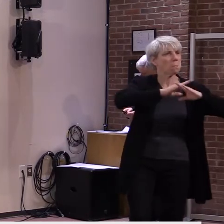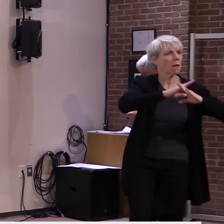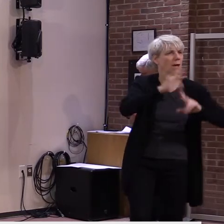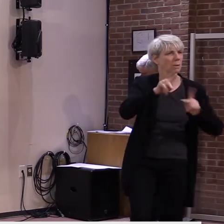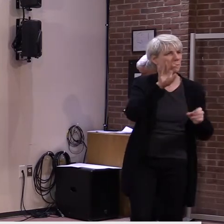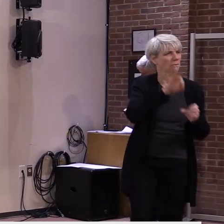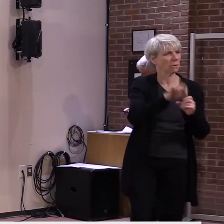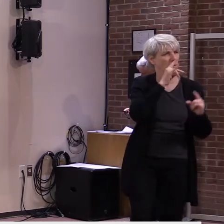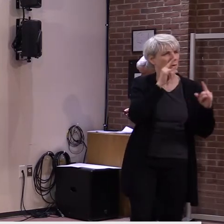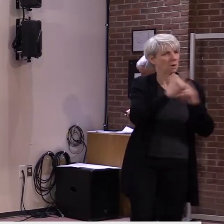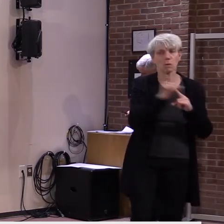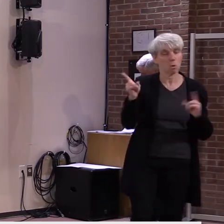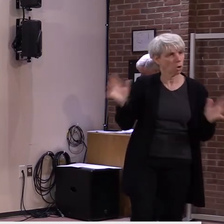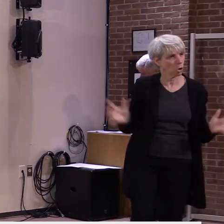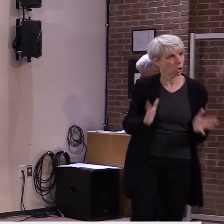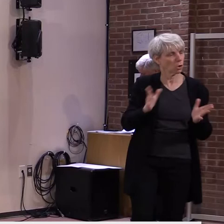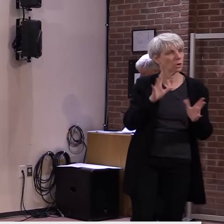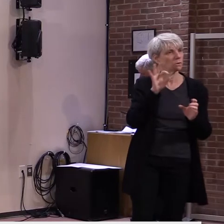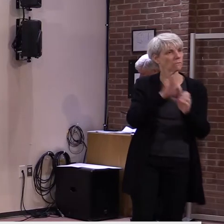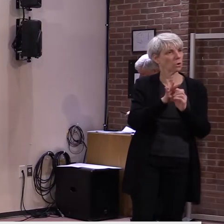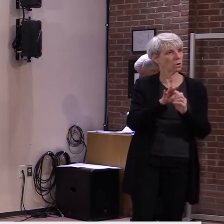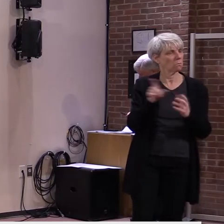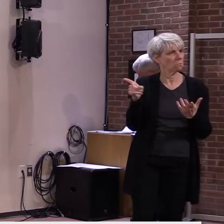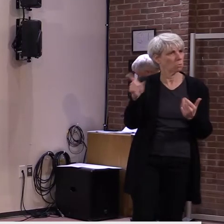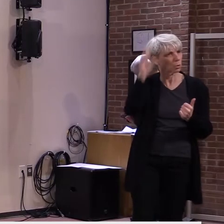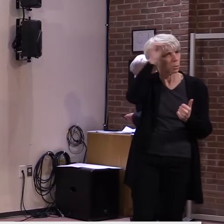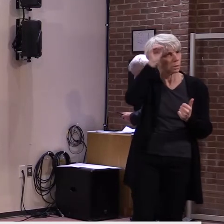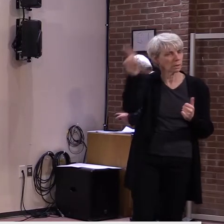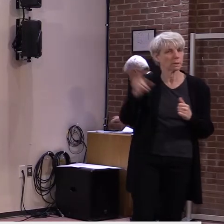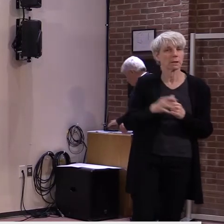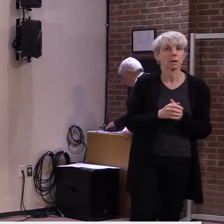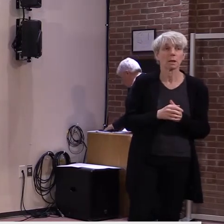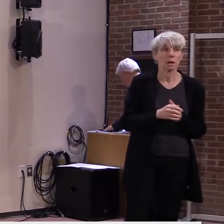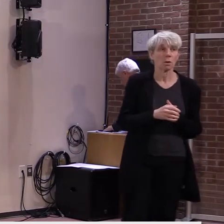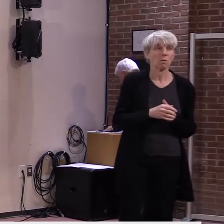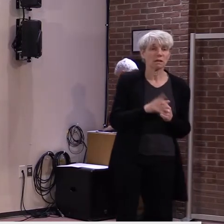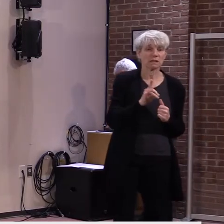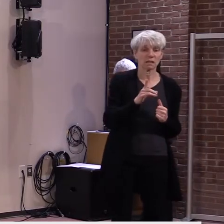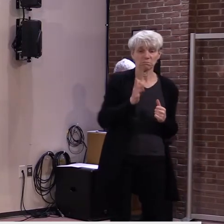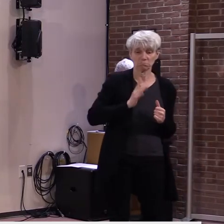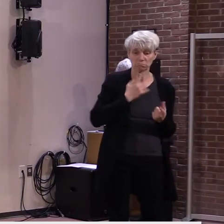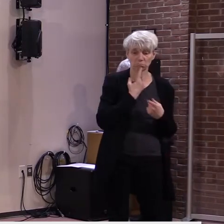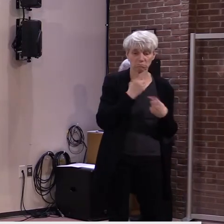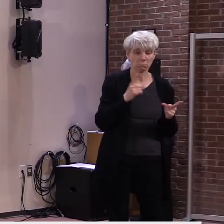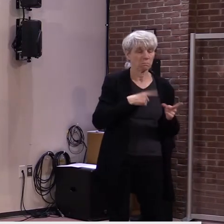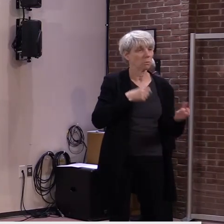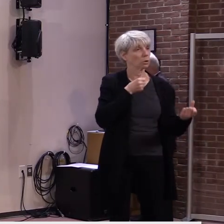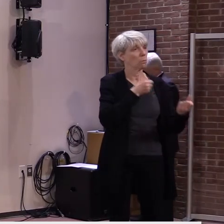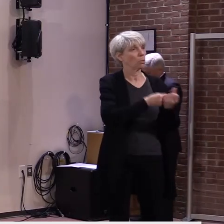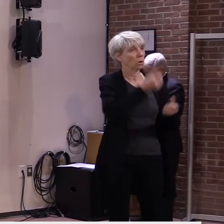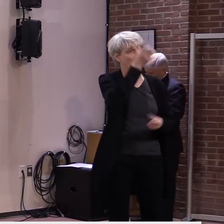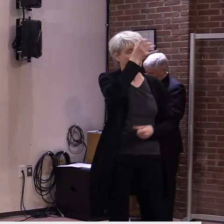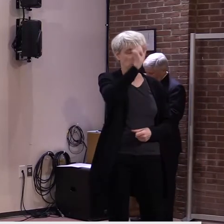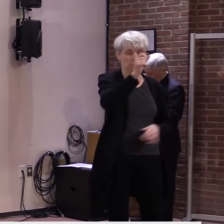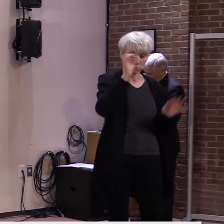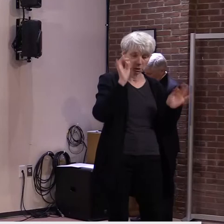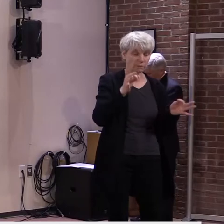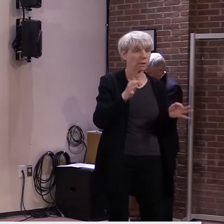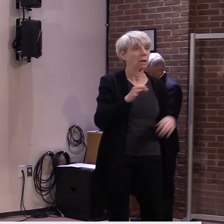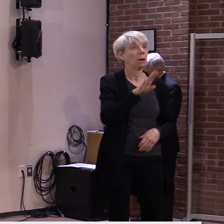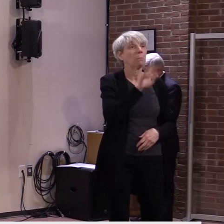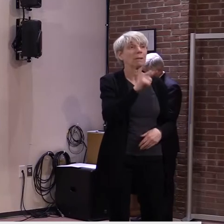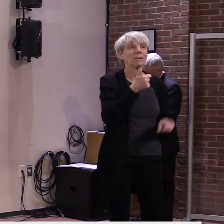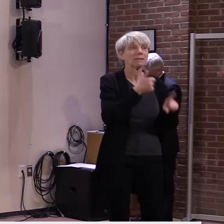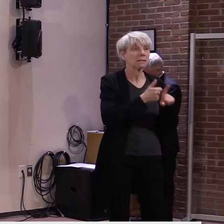Well, again, I have said that I supported this measure. We'll see what the bill actually says. I haven't